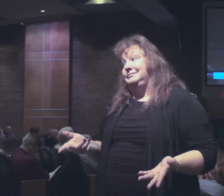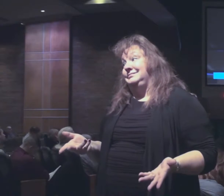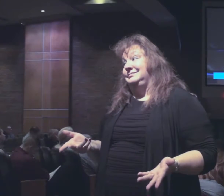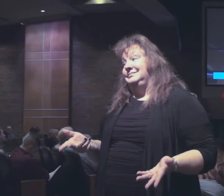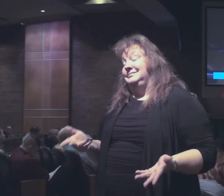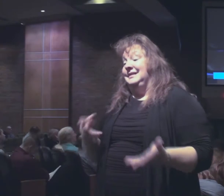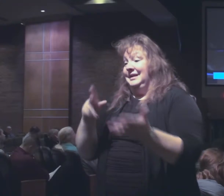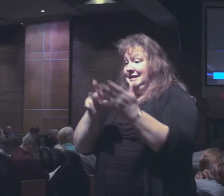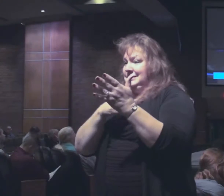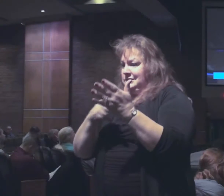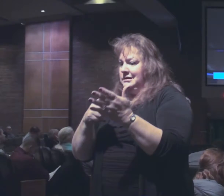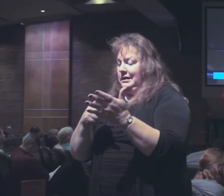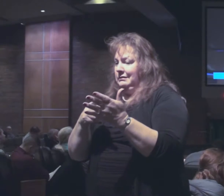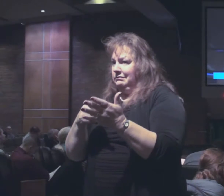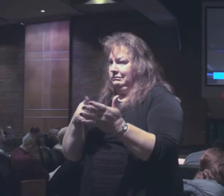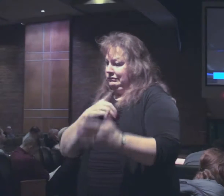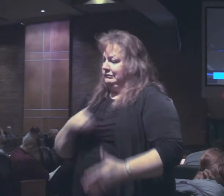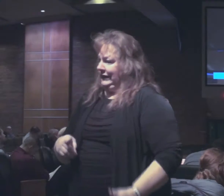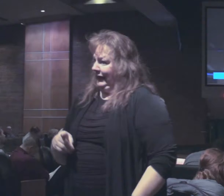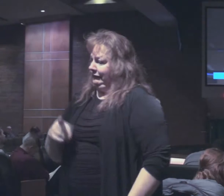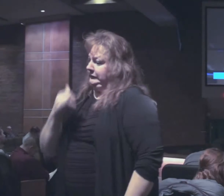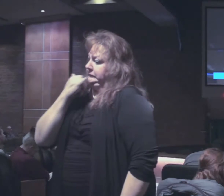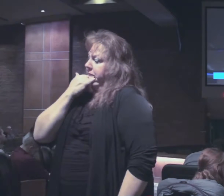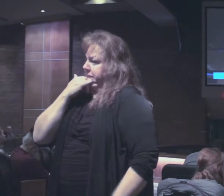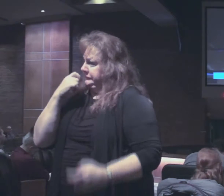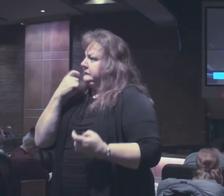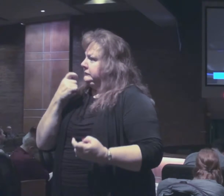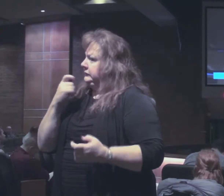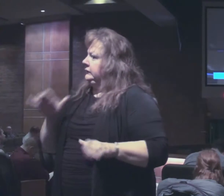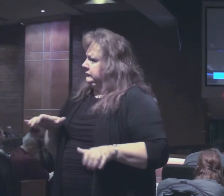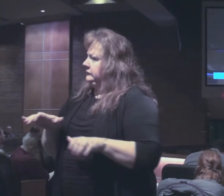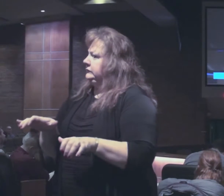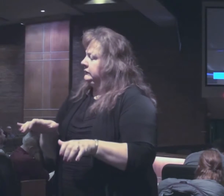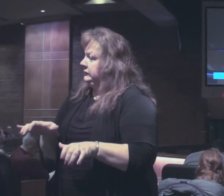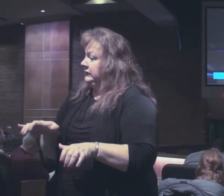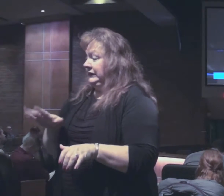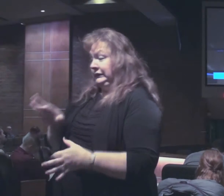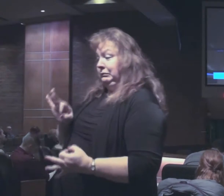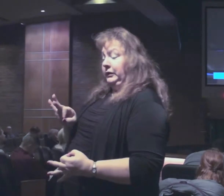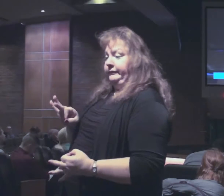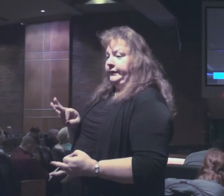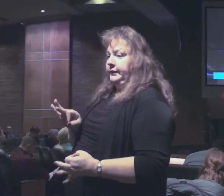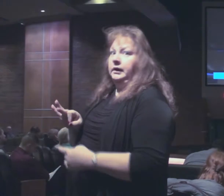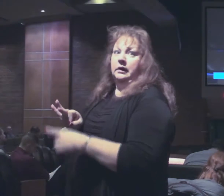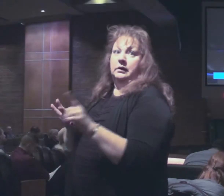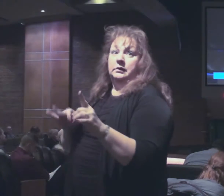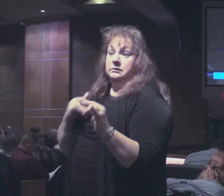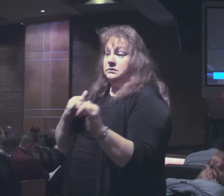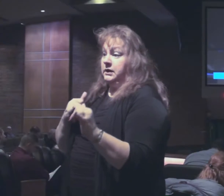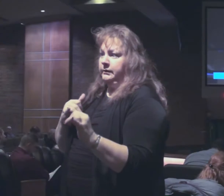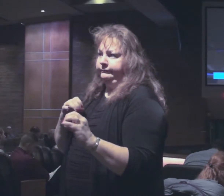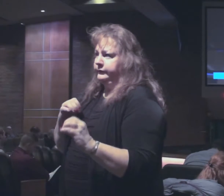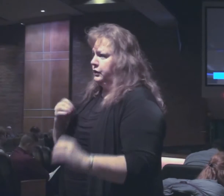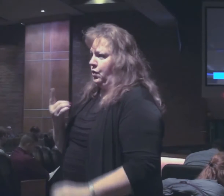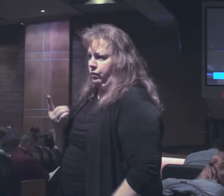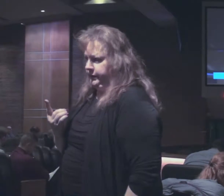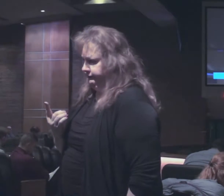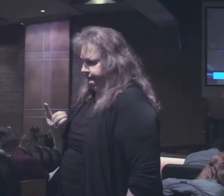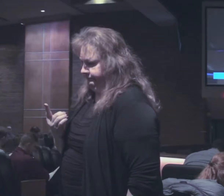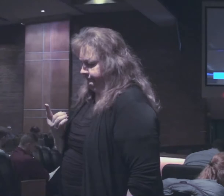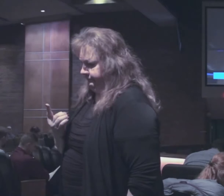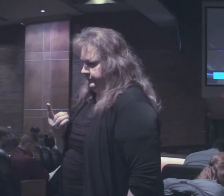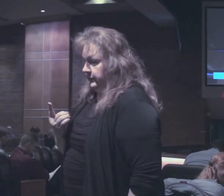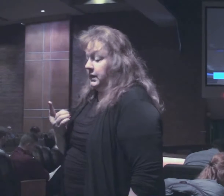The psalmist, he did things that were sinful. David did. He didn't lead a perfect life, and none of us have. But that